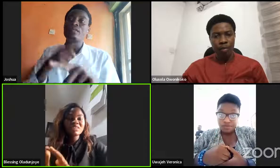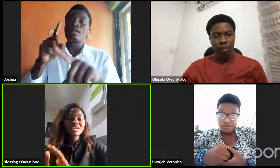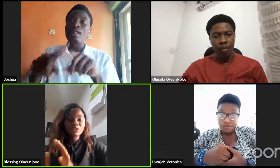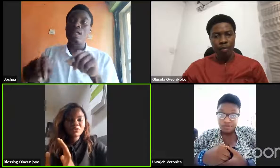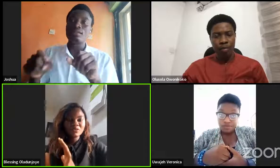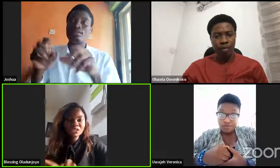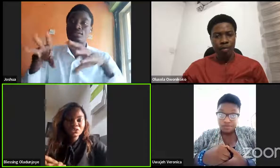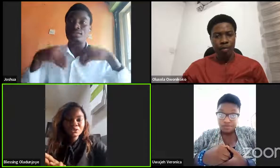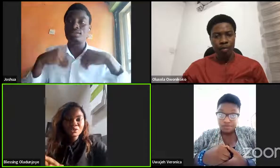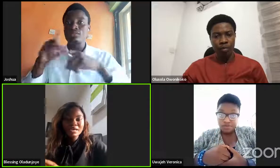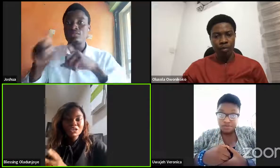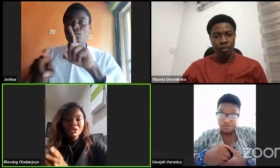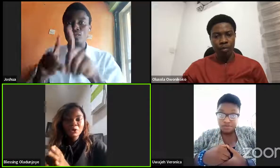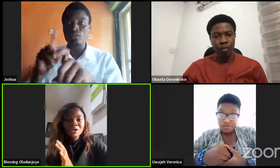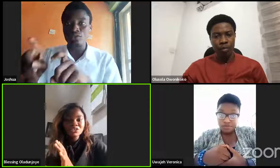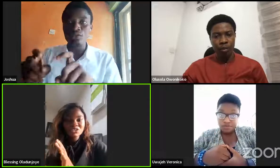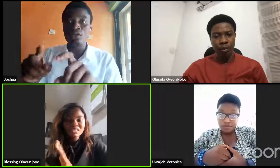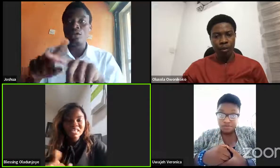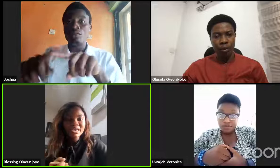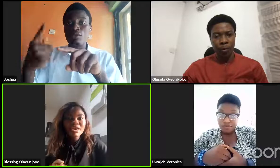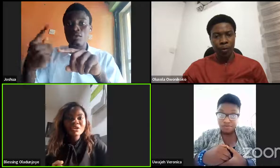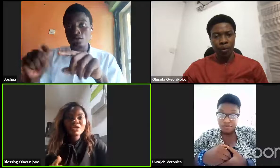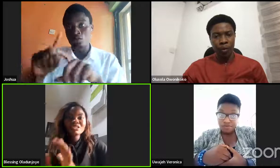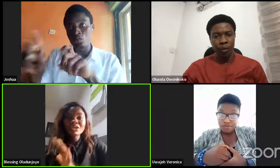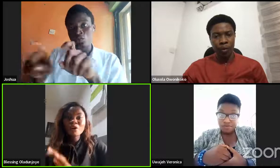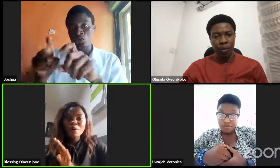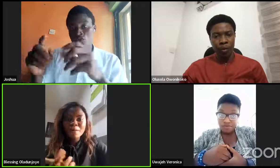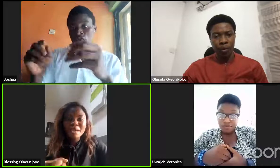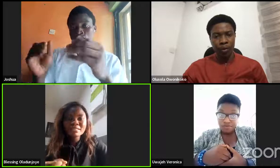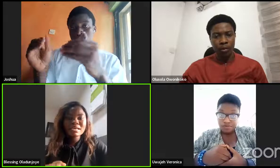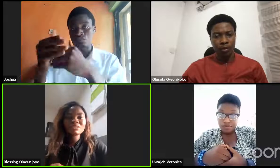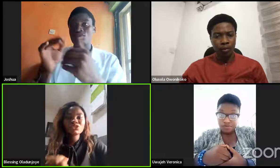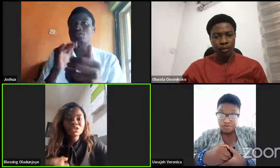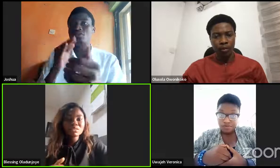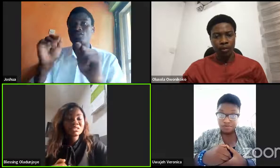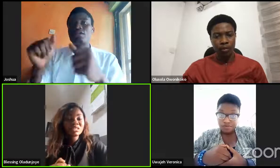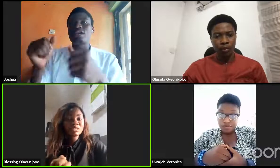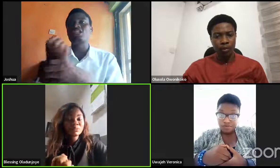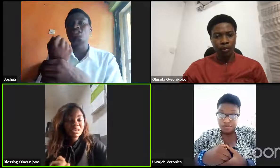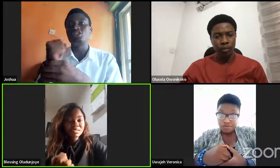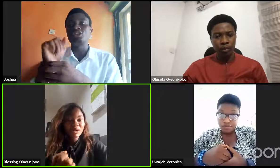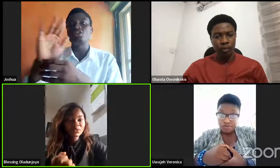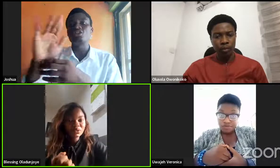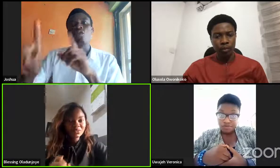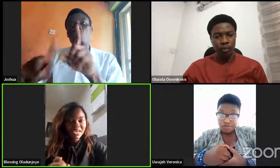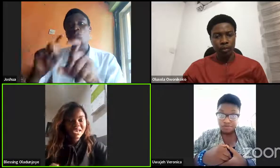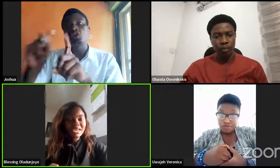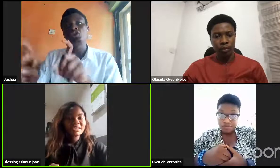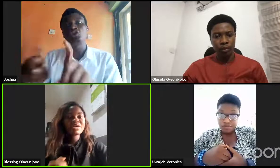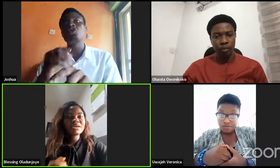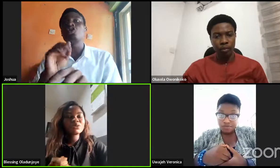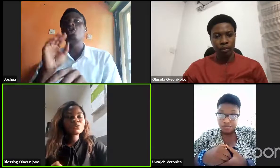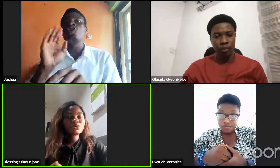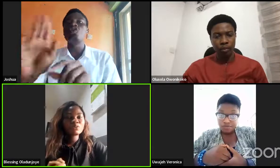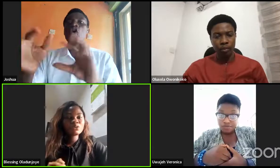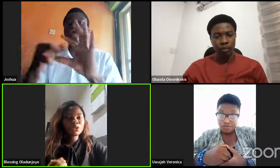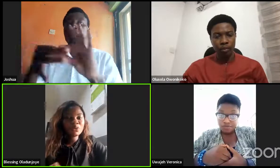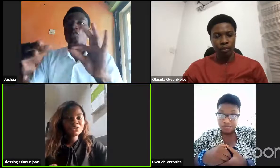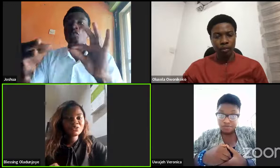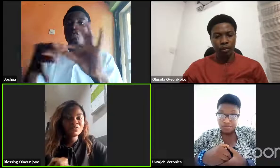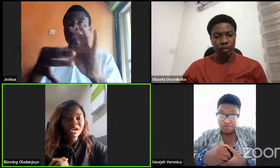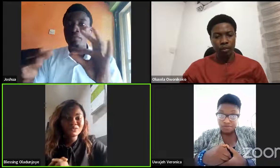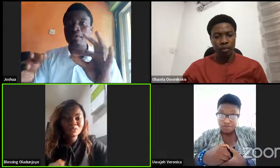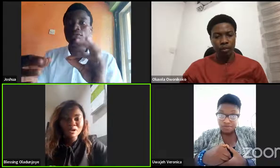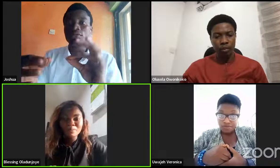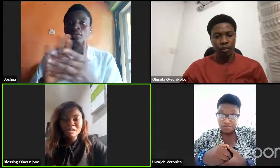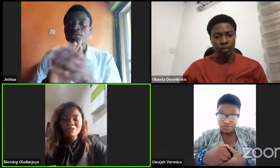even after the conversation. You can share your questions there, you can share your comments, and trust me, the speakers are also there. They can also respond to your